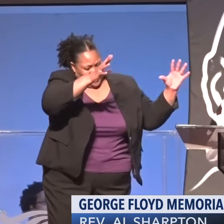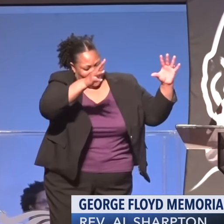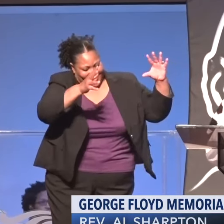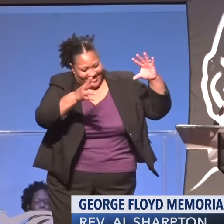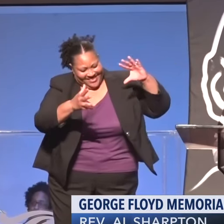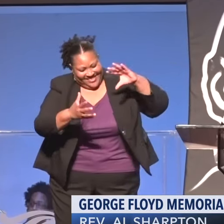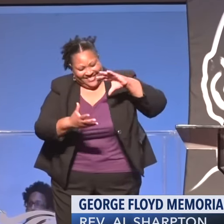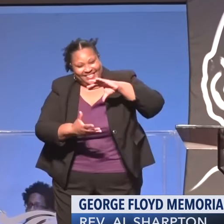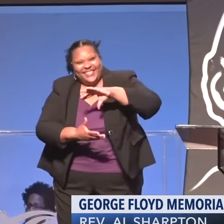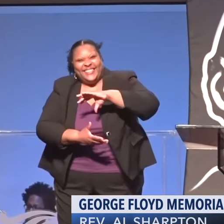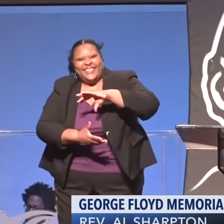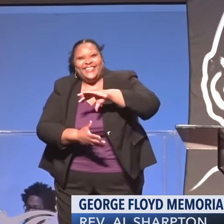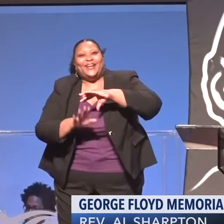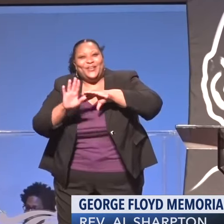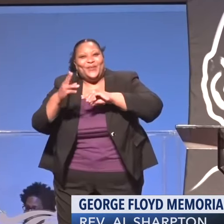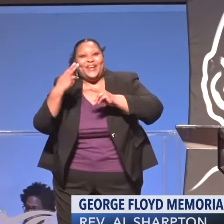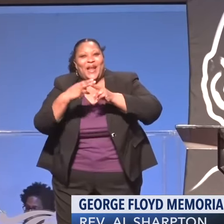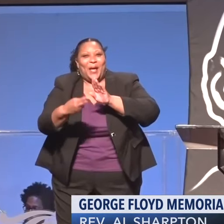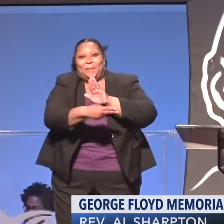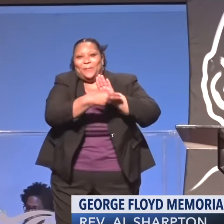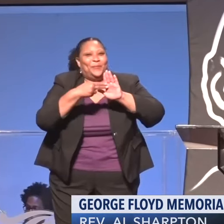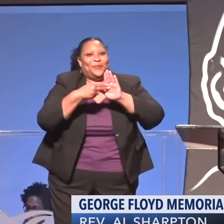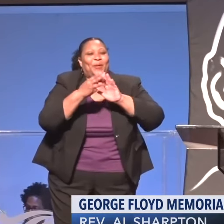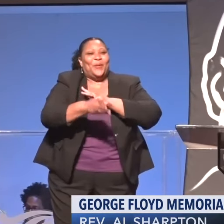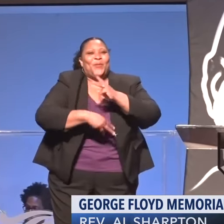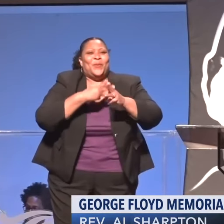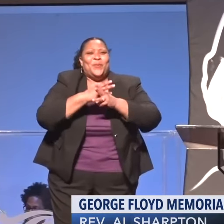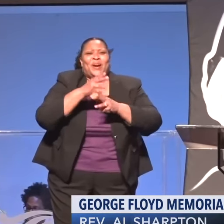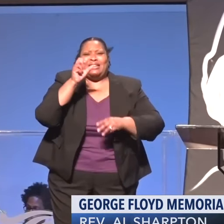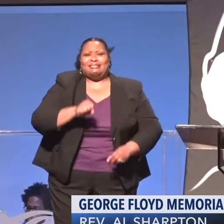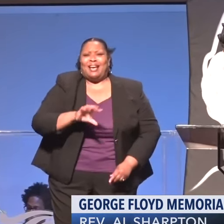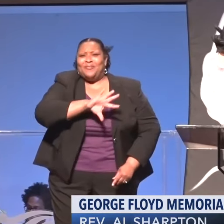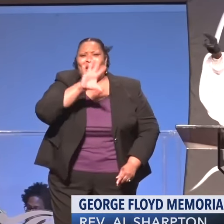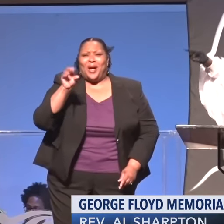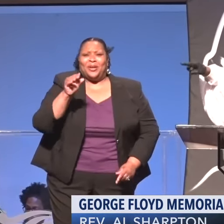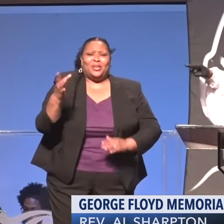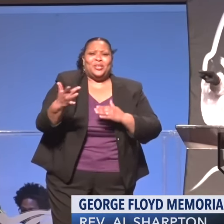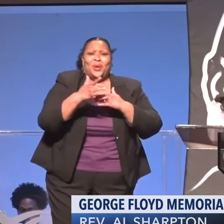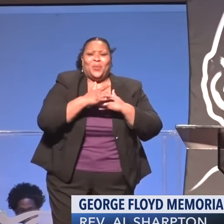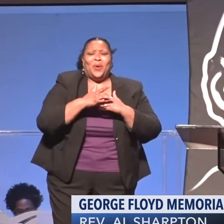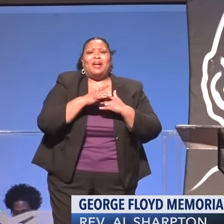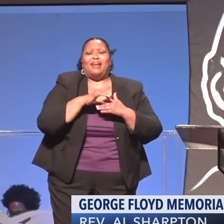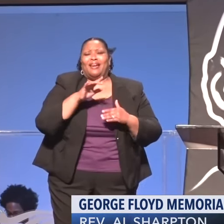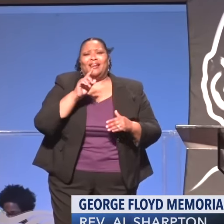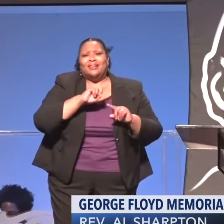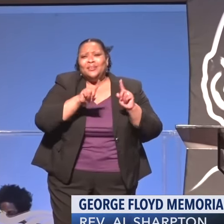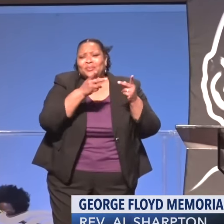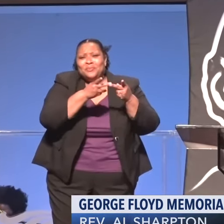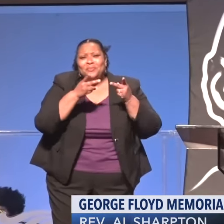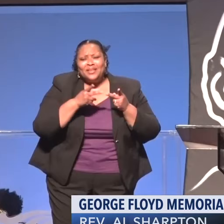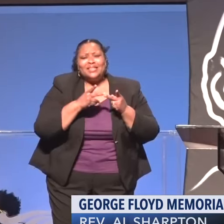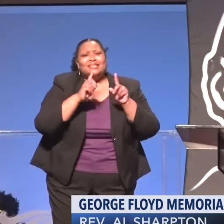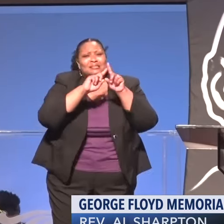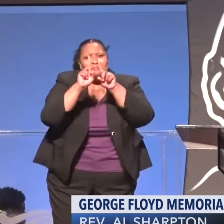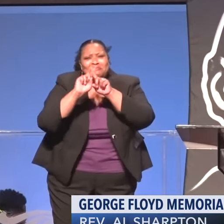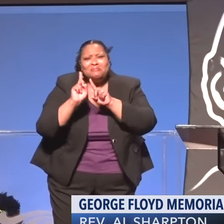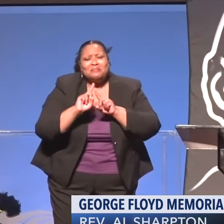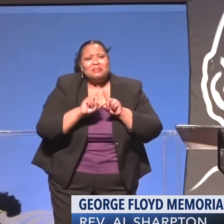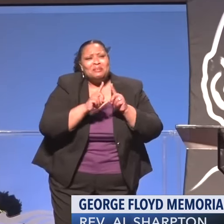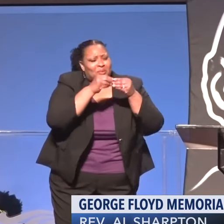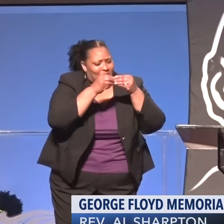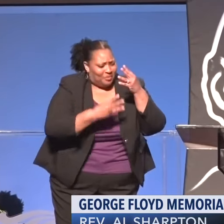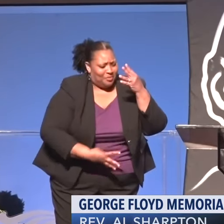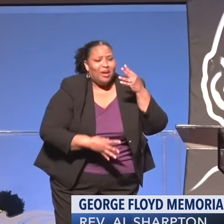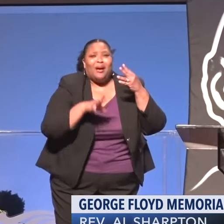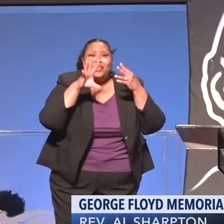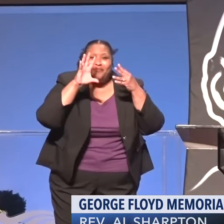name. You've touched the world in South Africa. You touched the world in England. You've touched every one of the